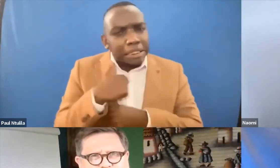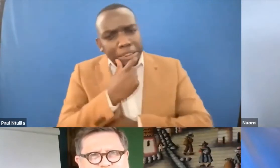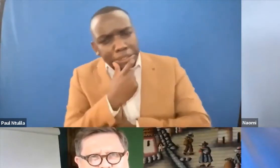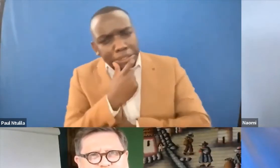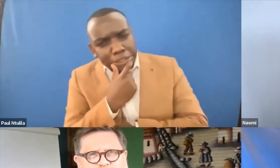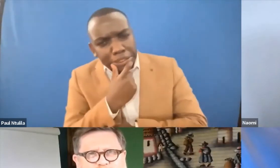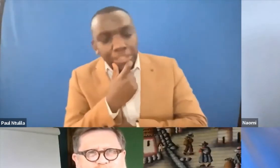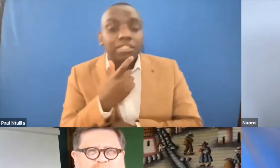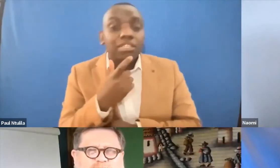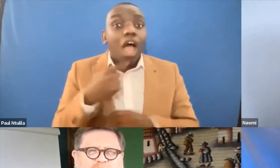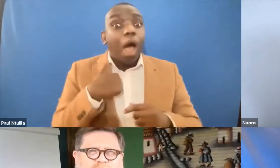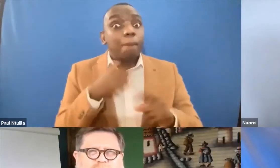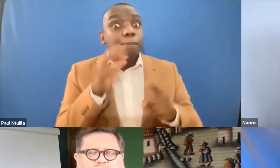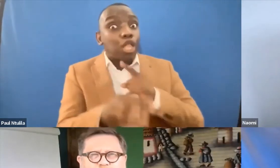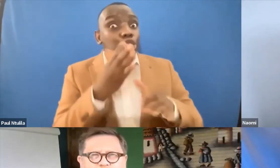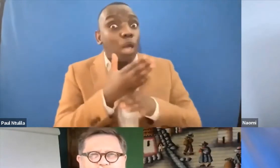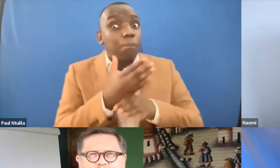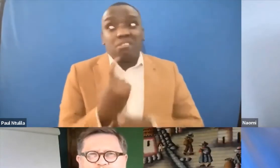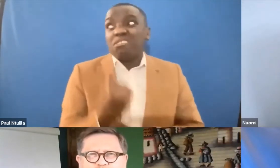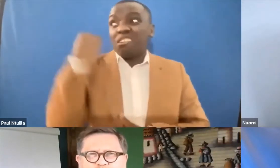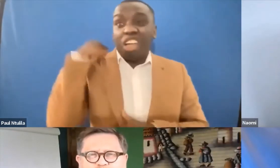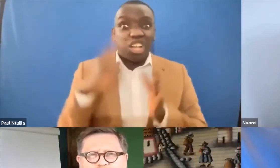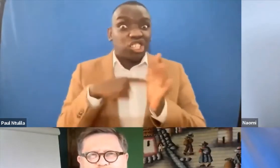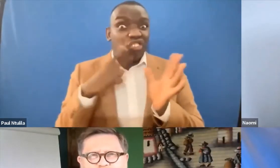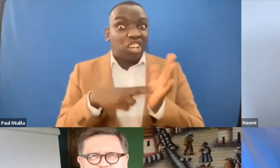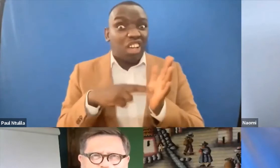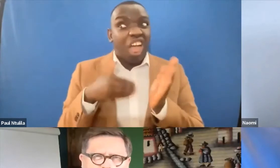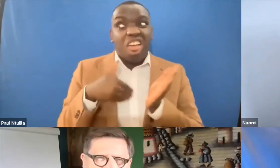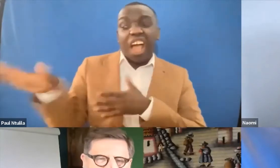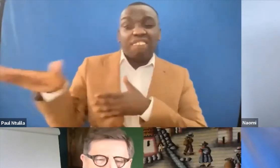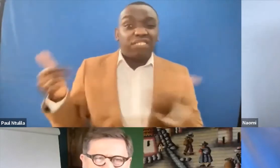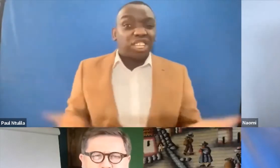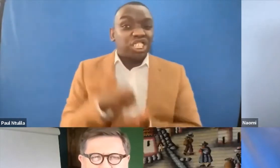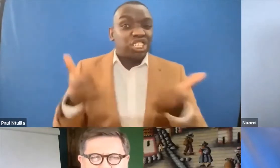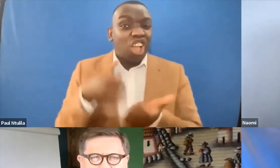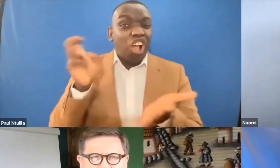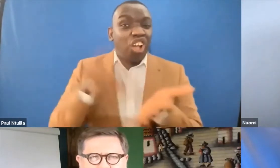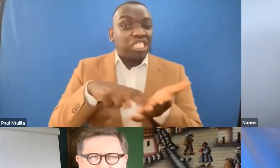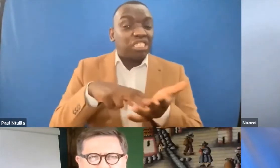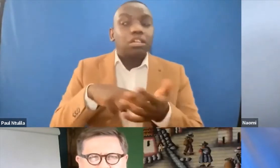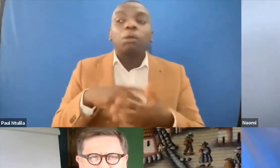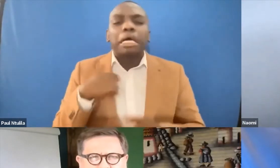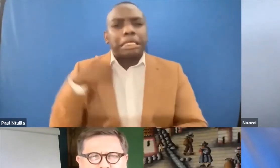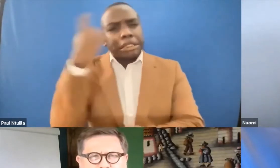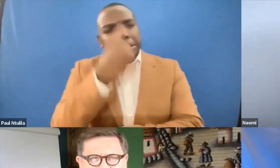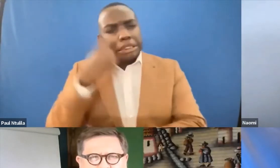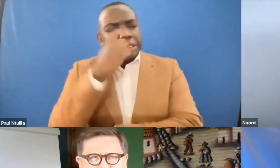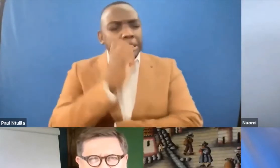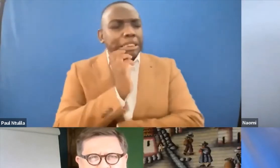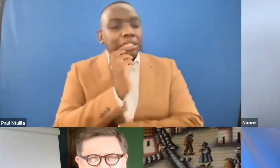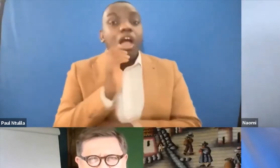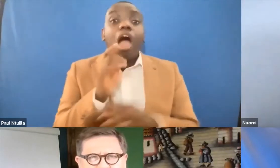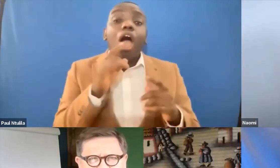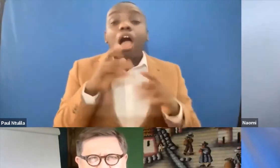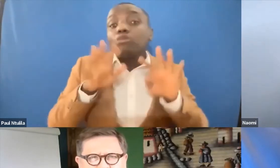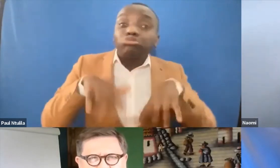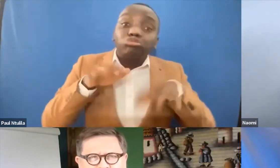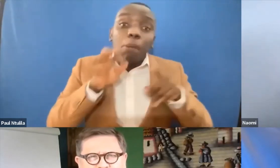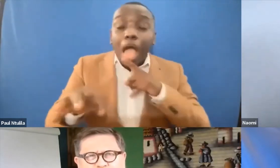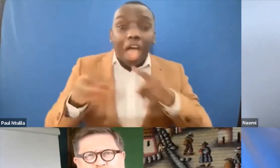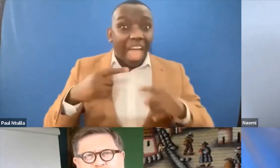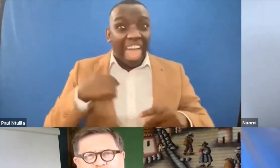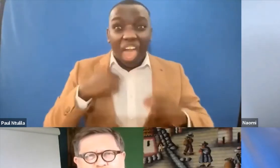need of a new challenge, maybe a challenge in a new area. So I applied for a job in January and left my job